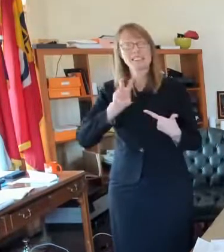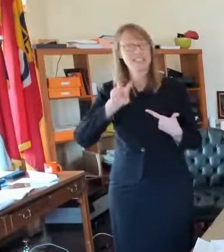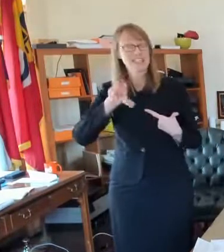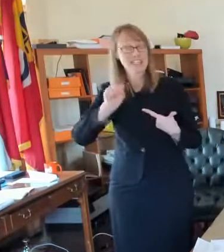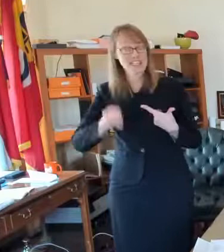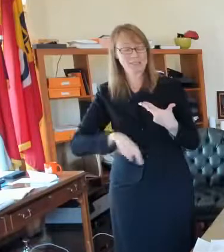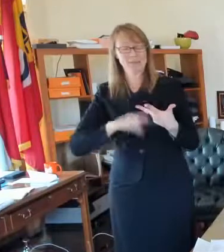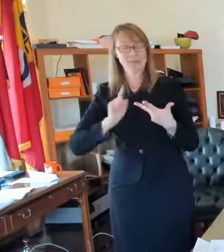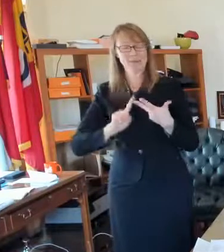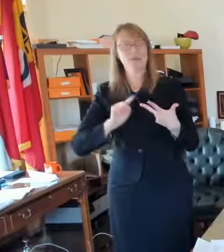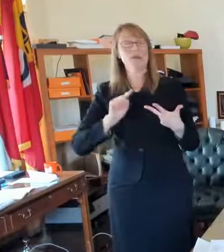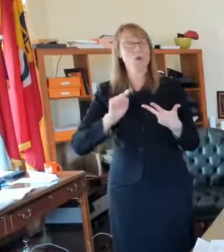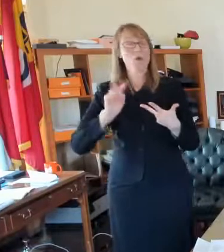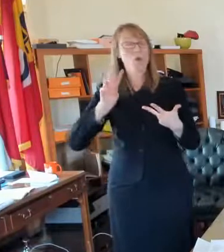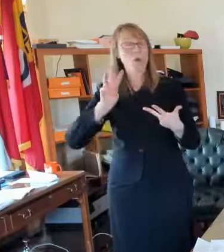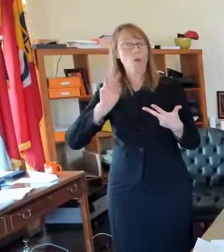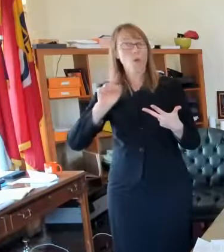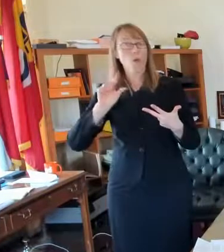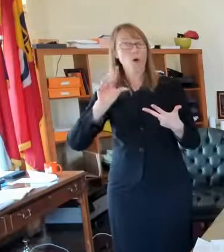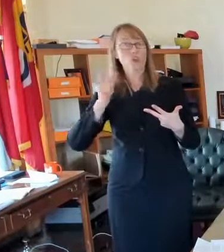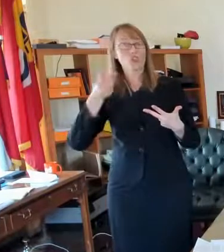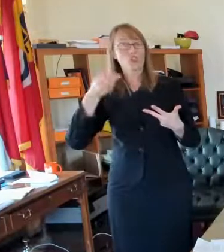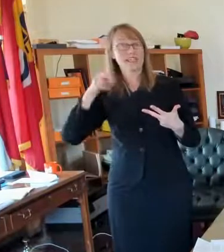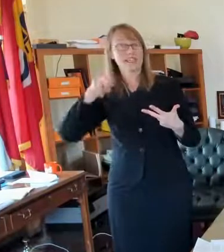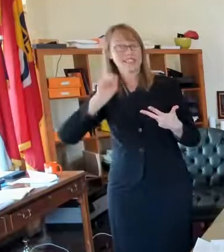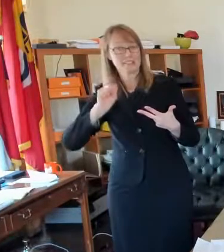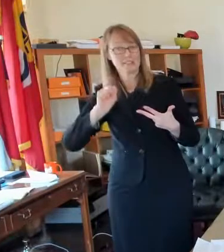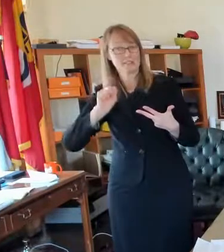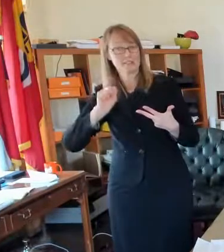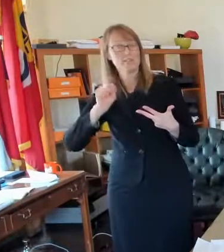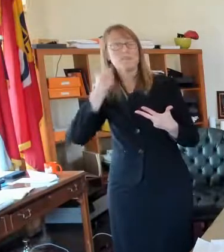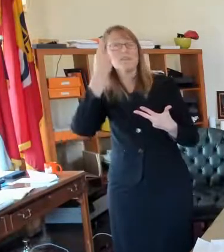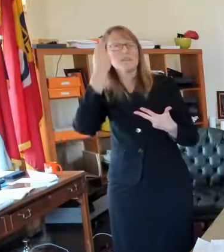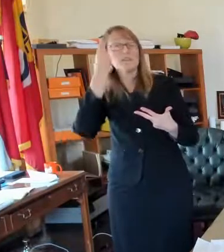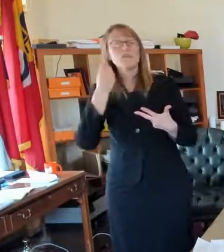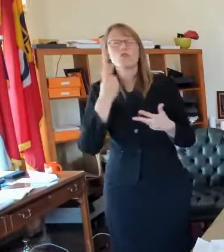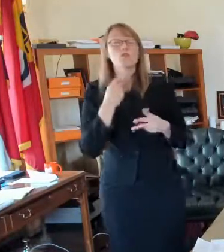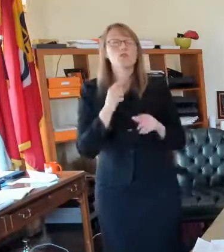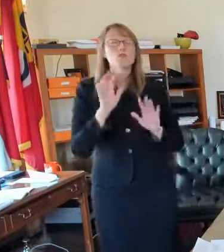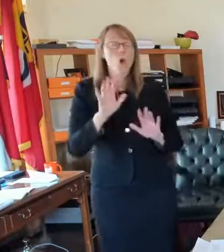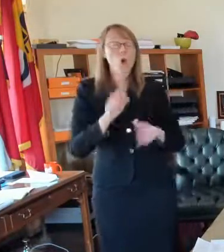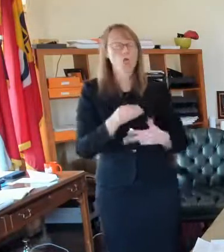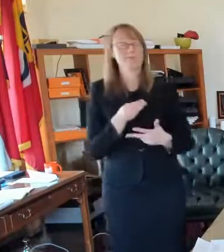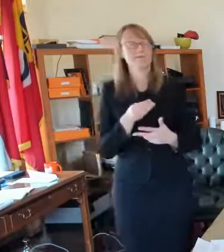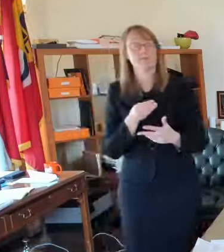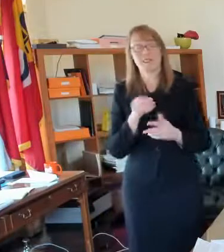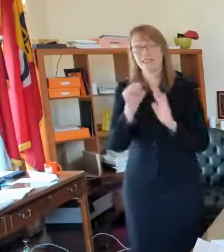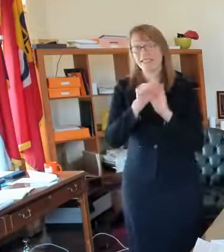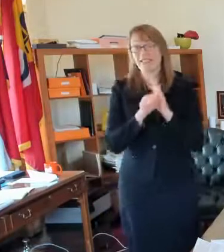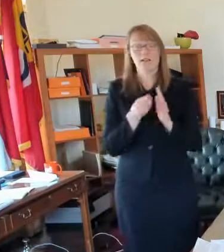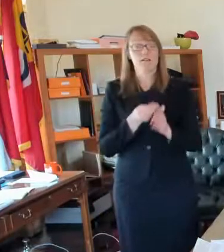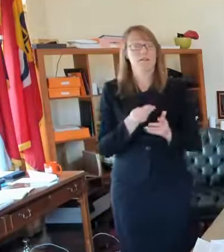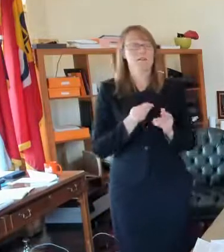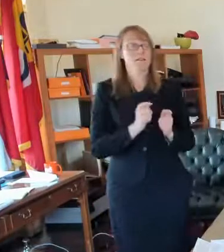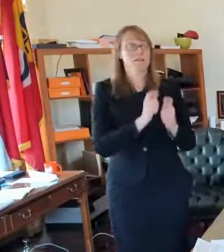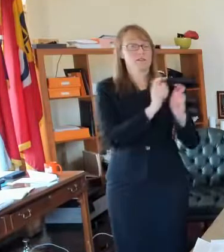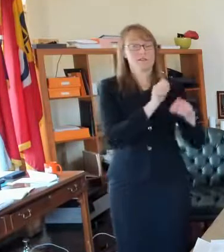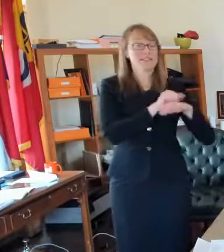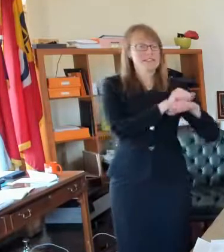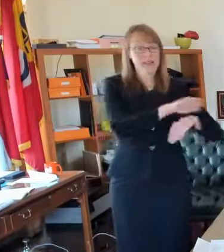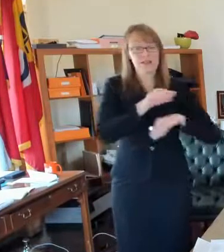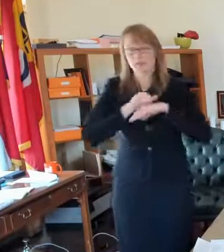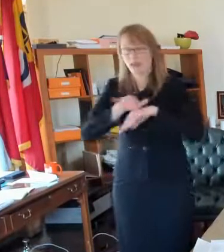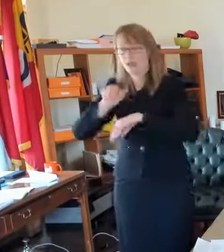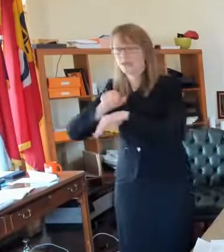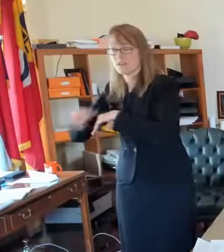so it isn't that it is all coming from the state to the city and the city distributing out. There are many channels for this distribution. We are